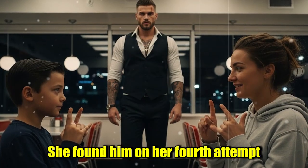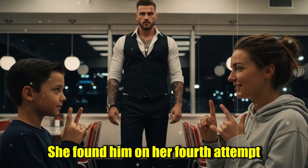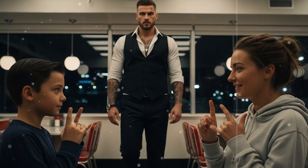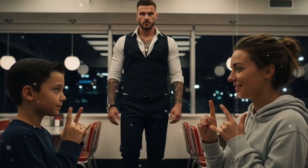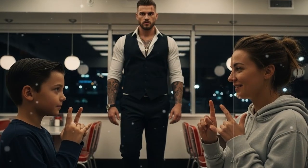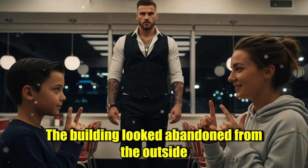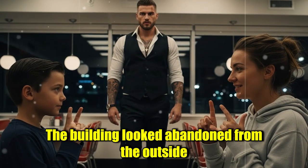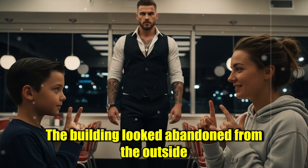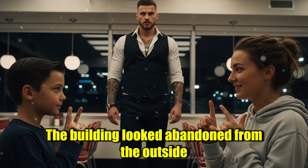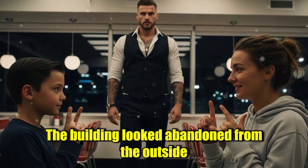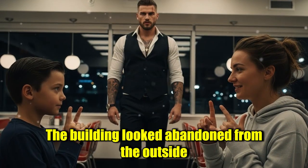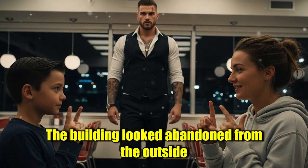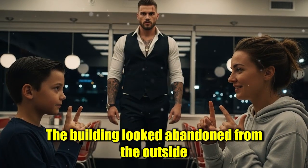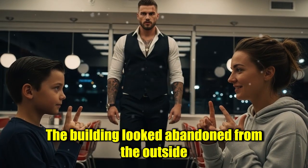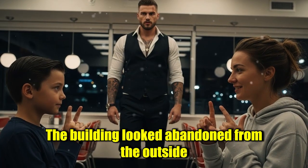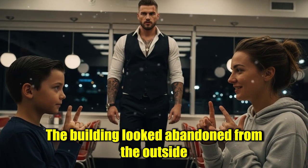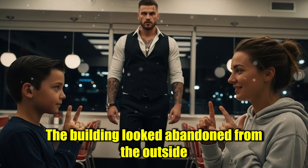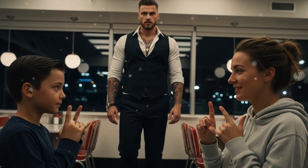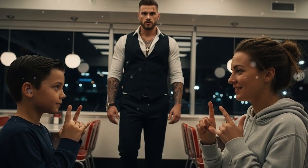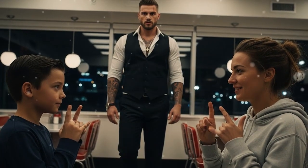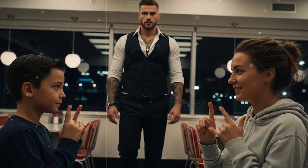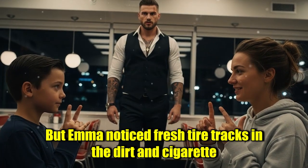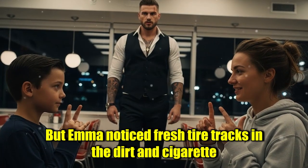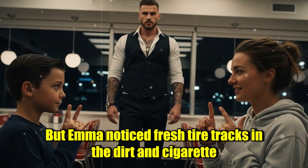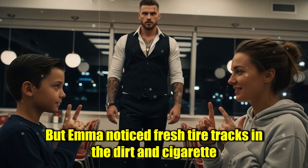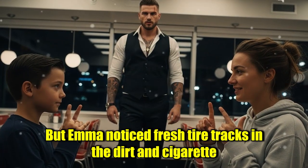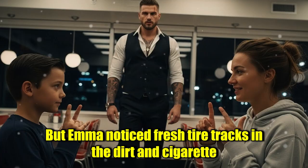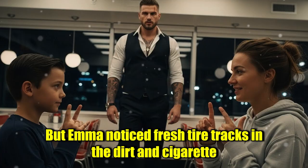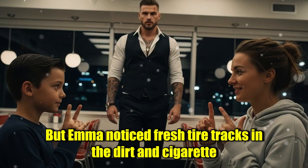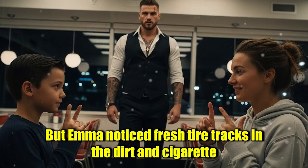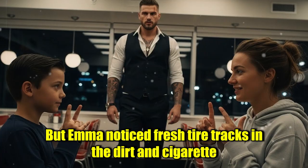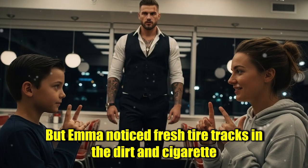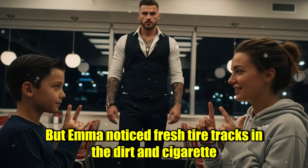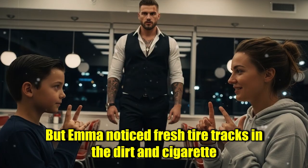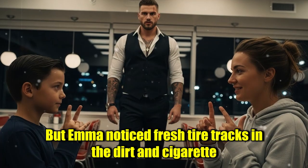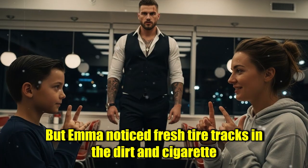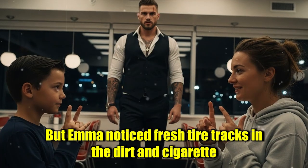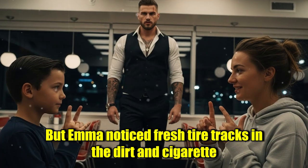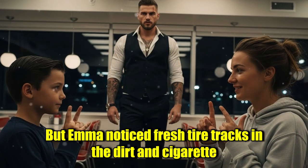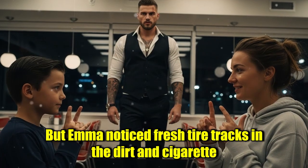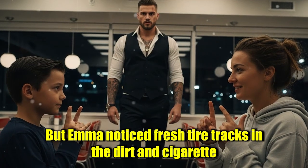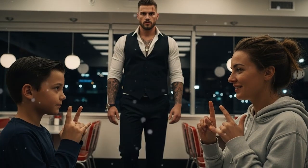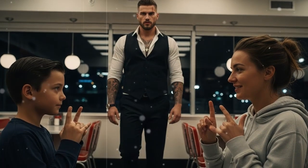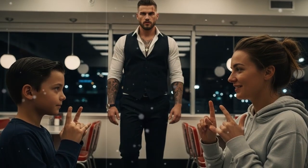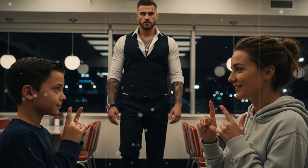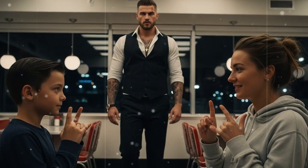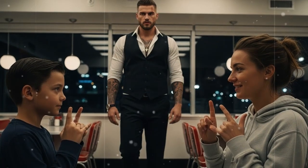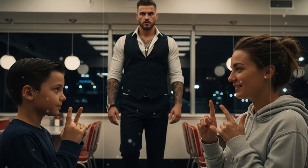attempt. The building looked abandoned from the outside, but Emma noticed fresh tire tracks in the dirt and cigarette butts that hadn't been weathered